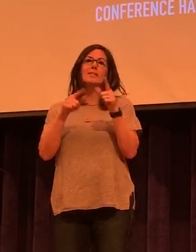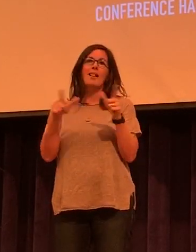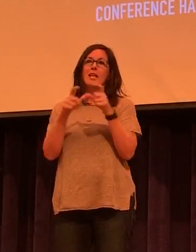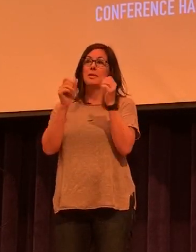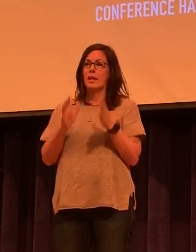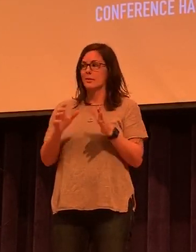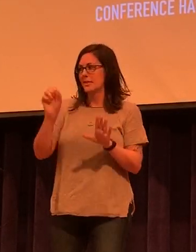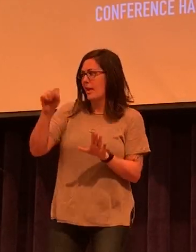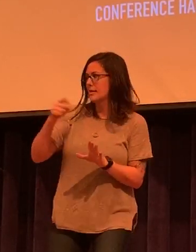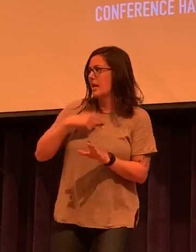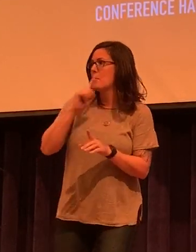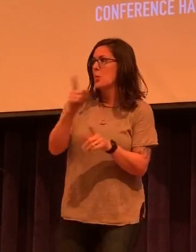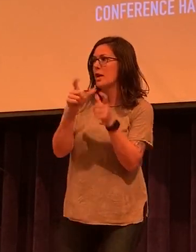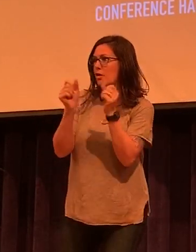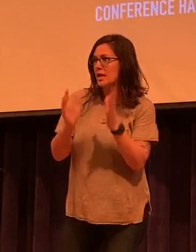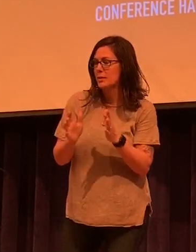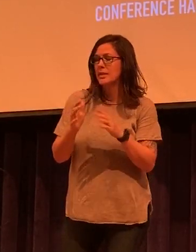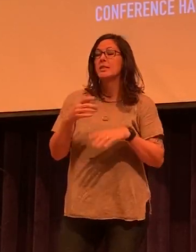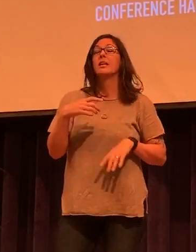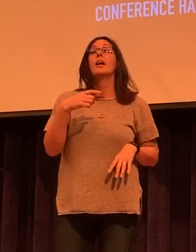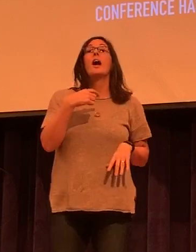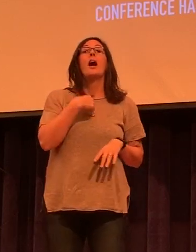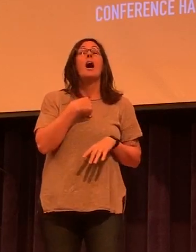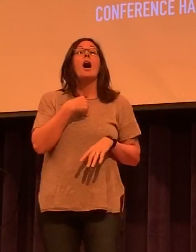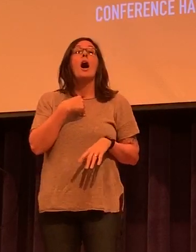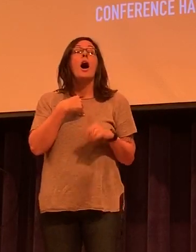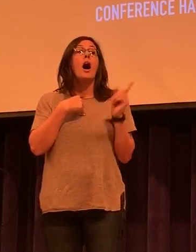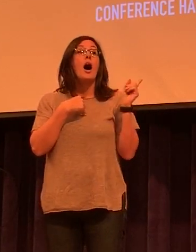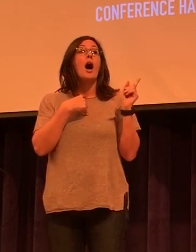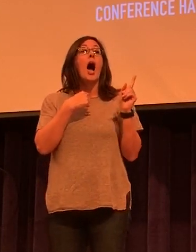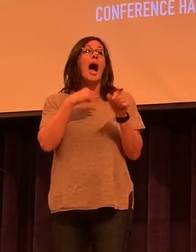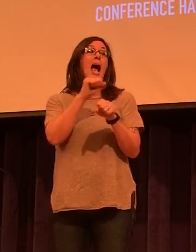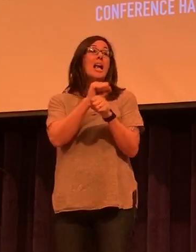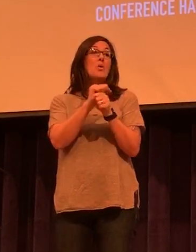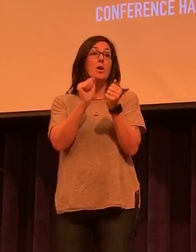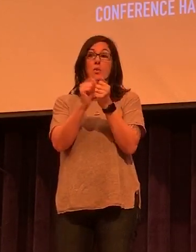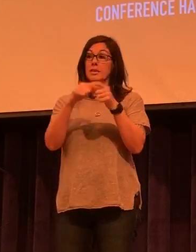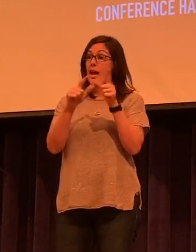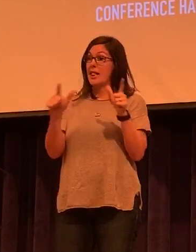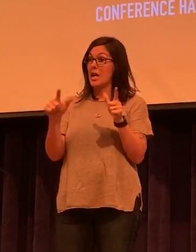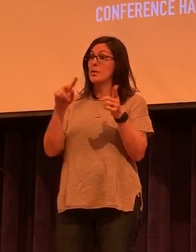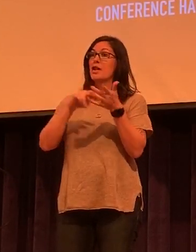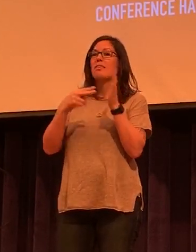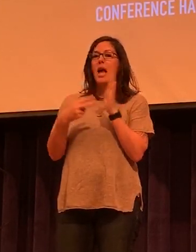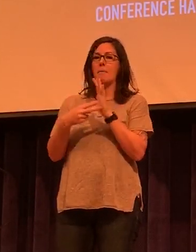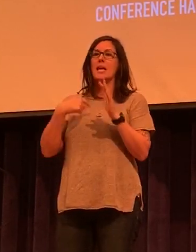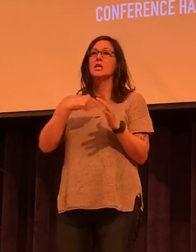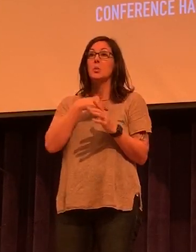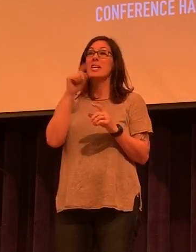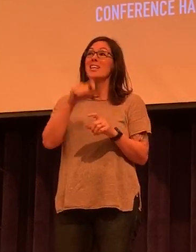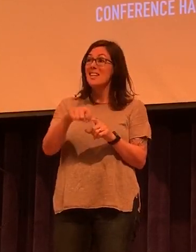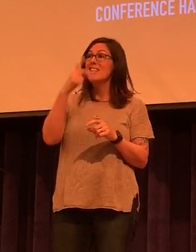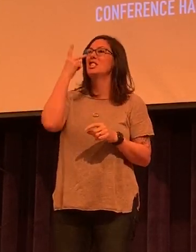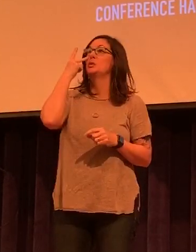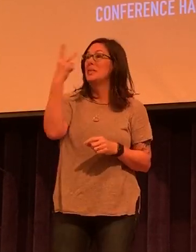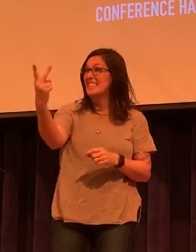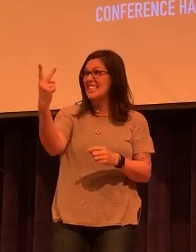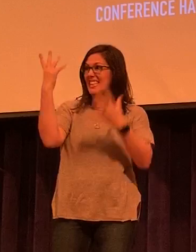point to mention this explicitly, and it's because I'm a sign language linguist, I'm also a real linguist. And I work with sign languages, which means that